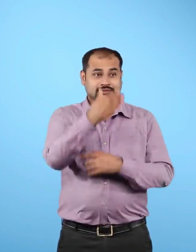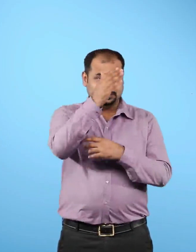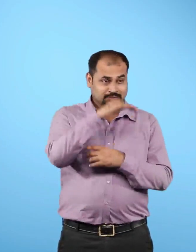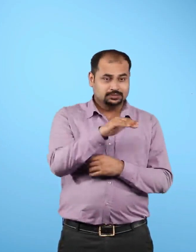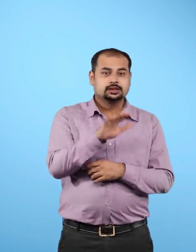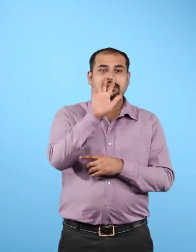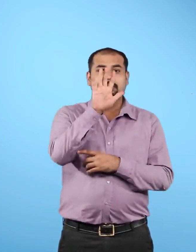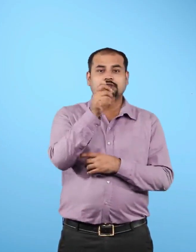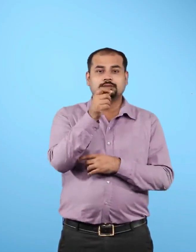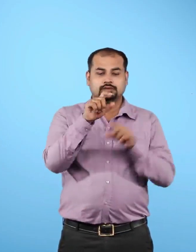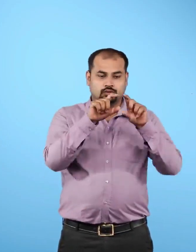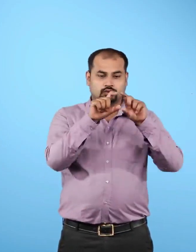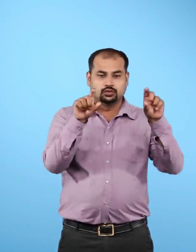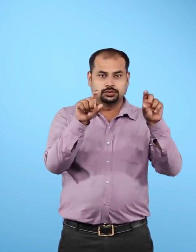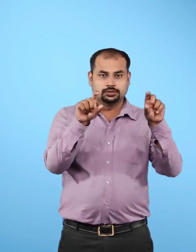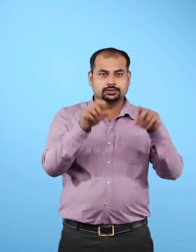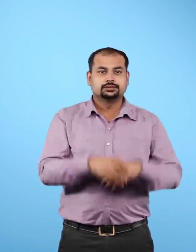5 rupee note,